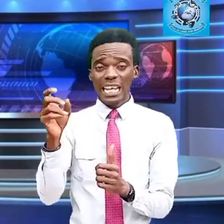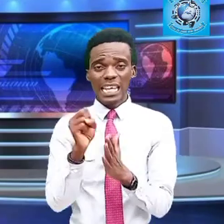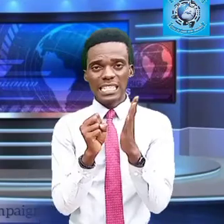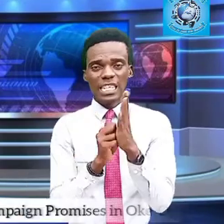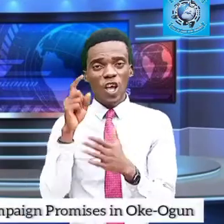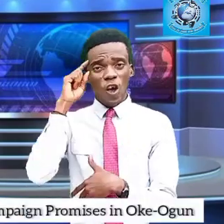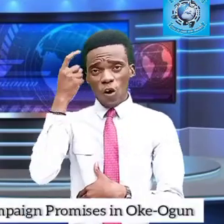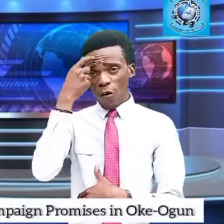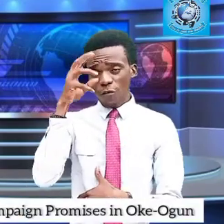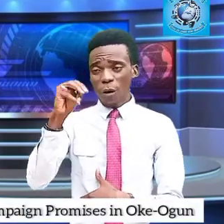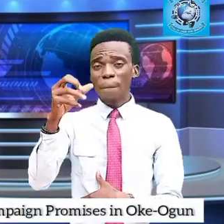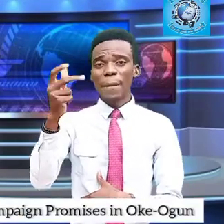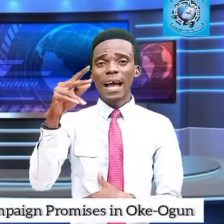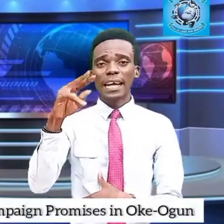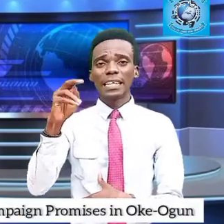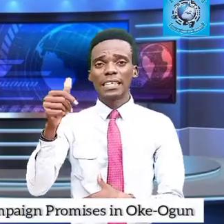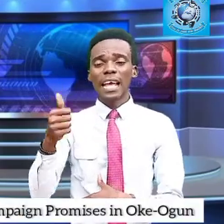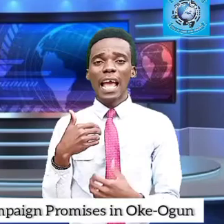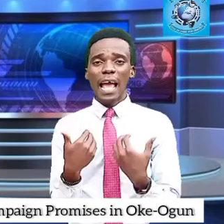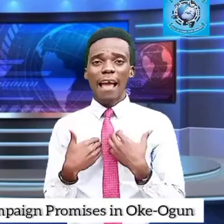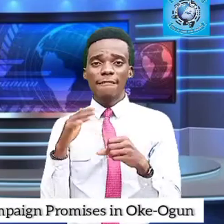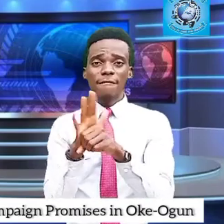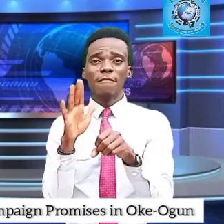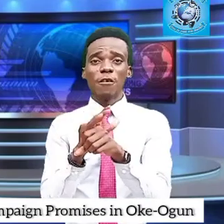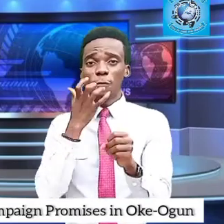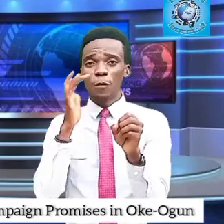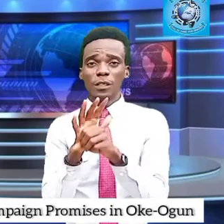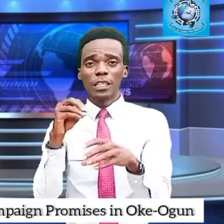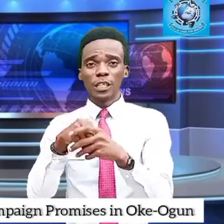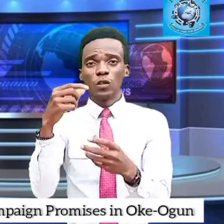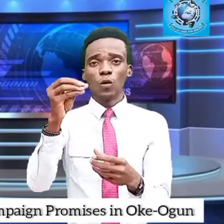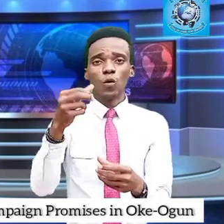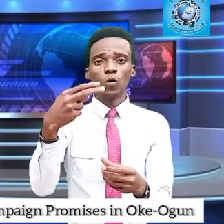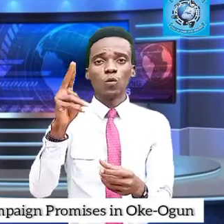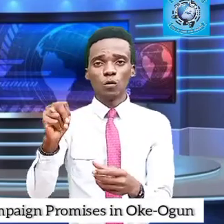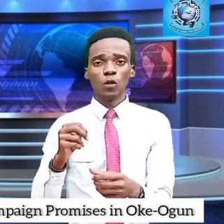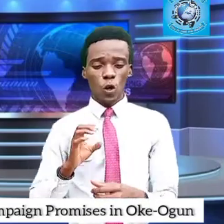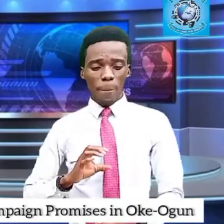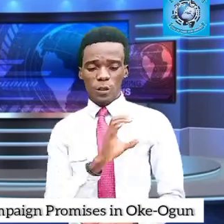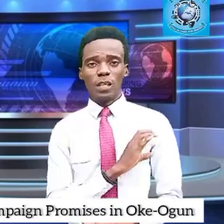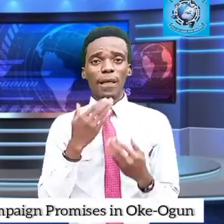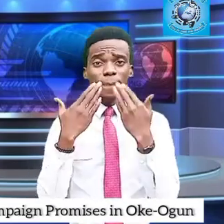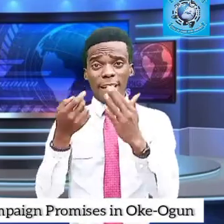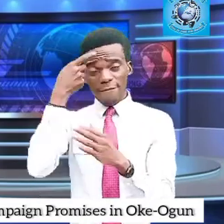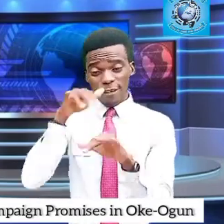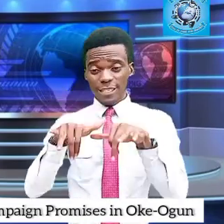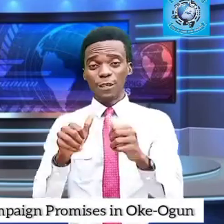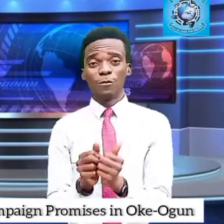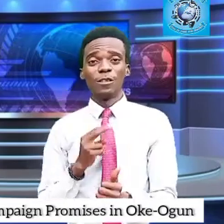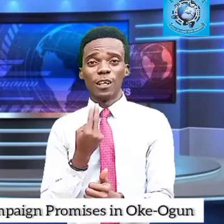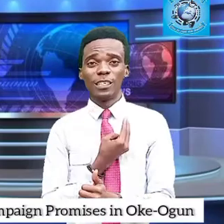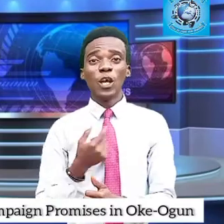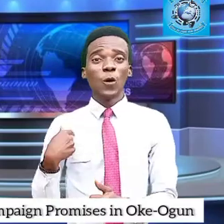Governor Makinde has fulfilled promises in Ogun Commissioner. Thank you for staying with